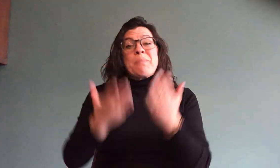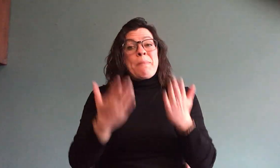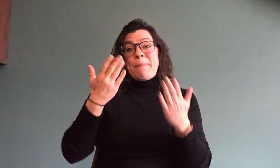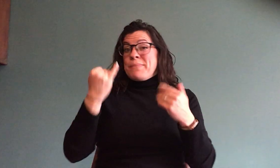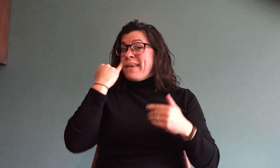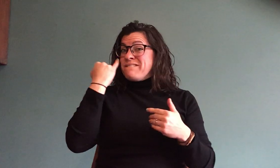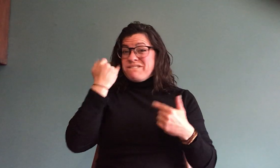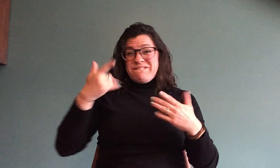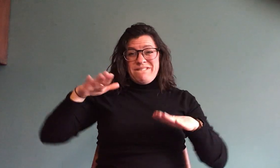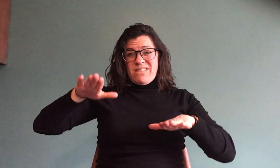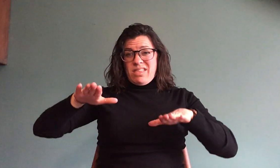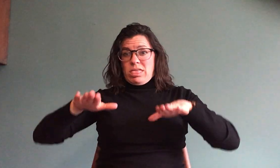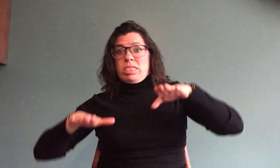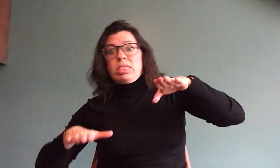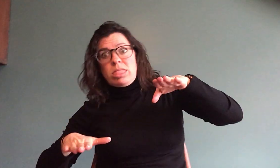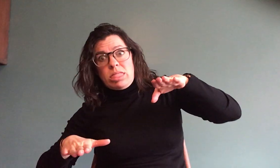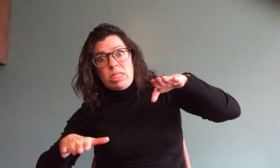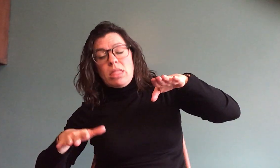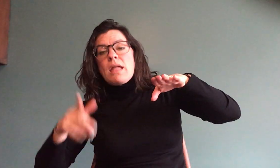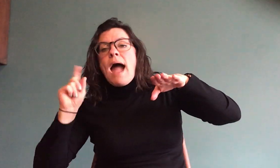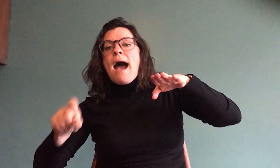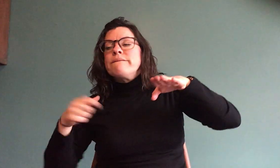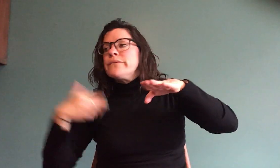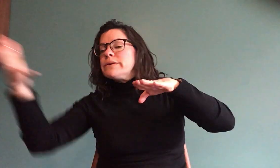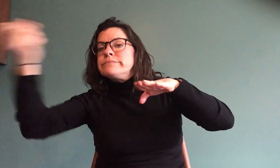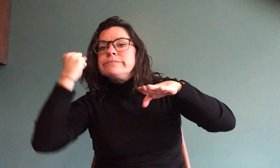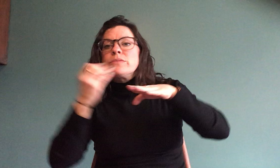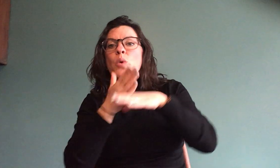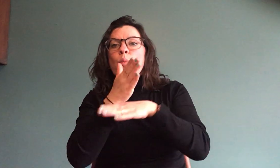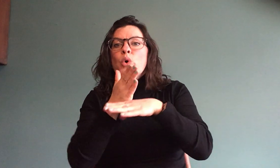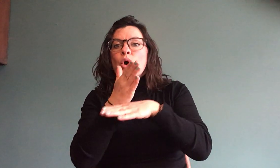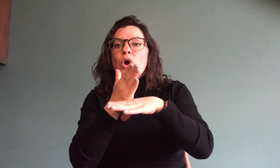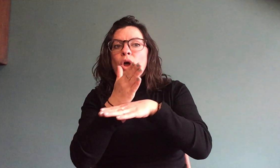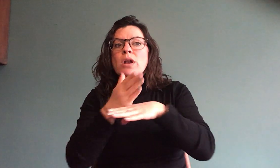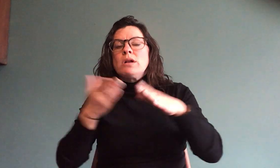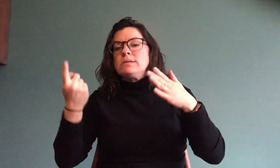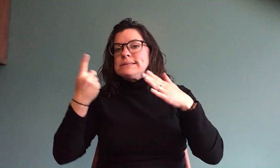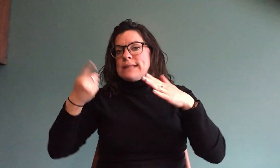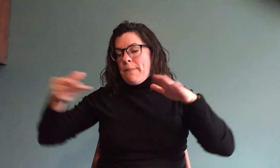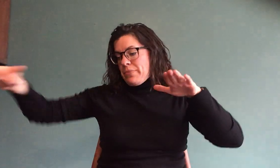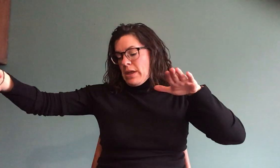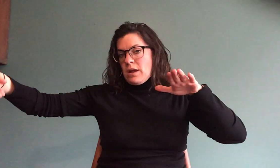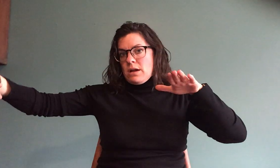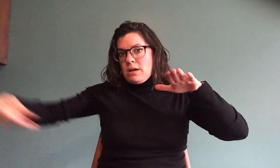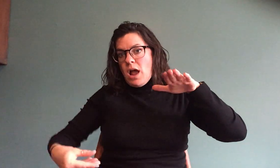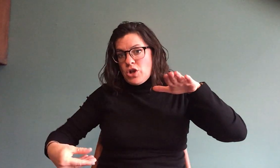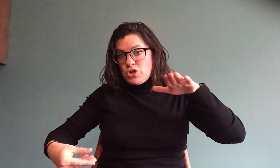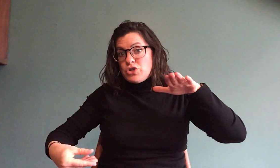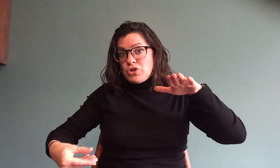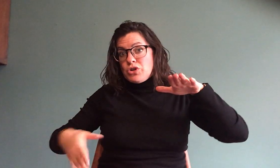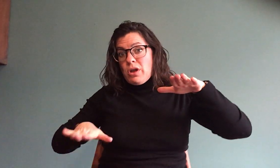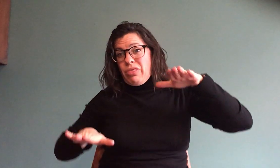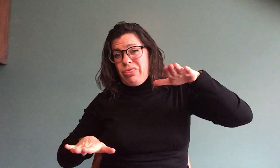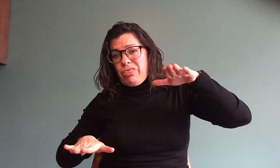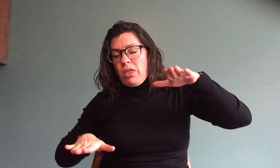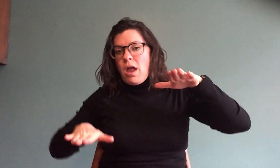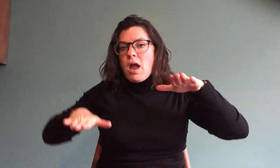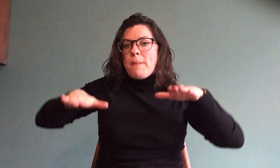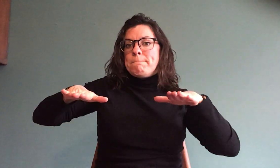right, I might have to make the sidewalk level. Okay, if I'm using the rolling scaffold. All right, how am I going to make this